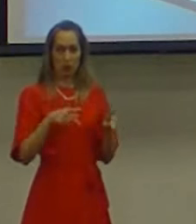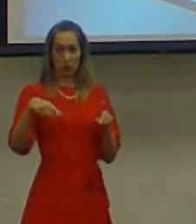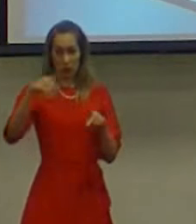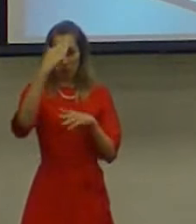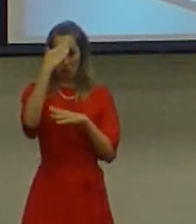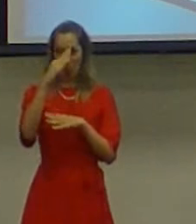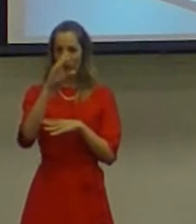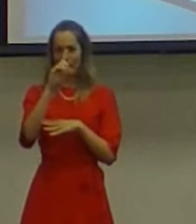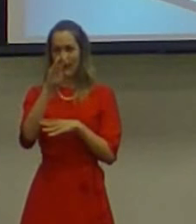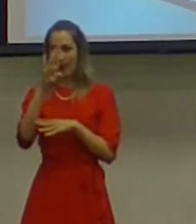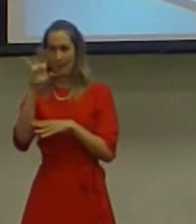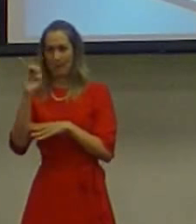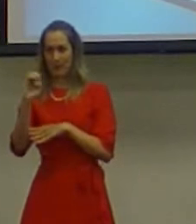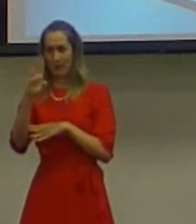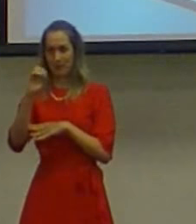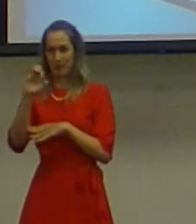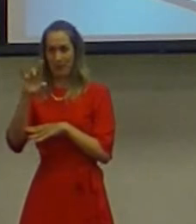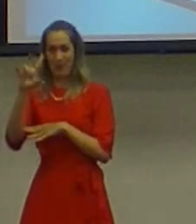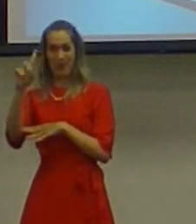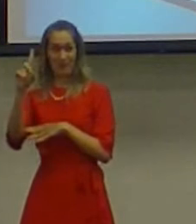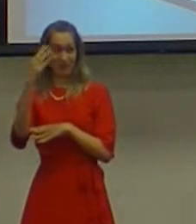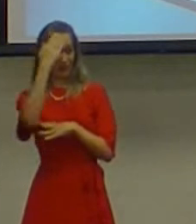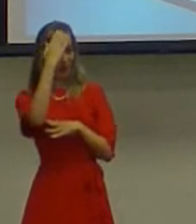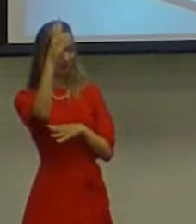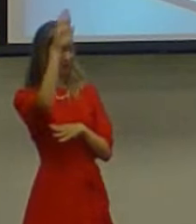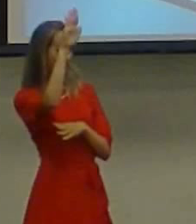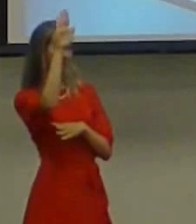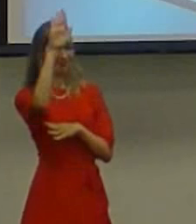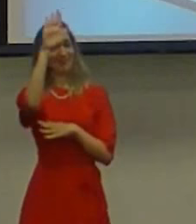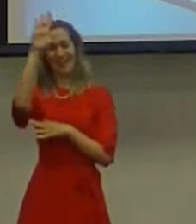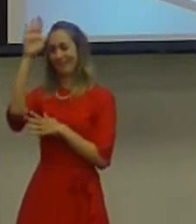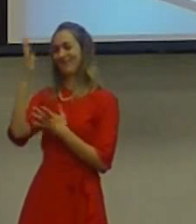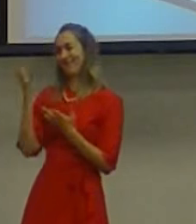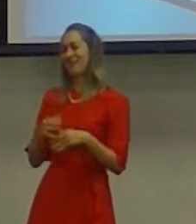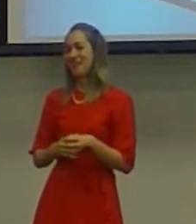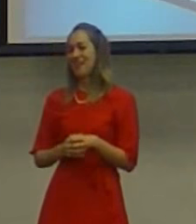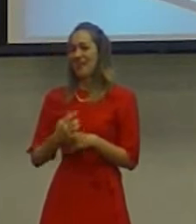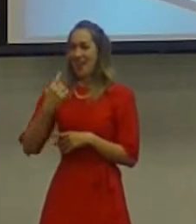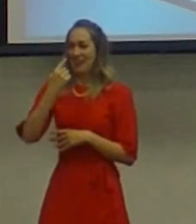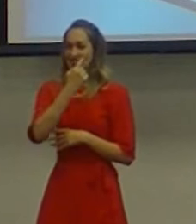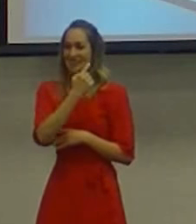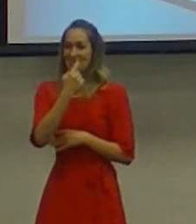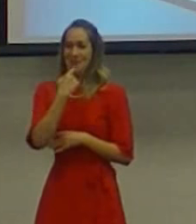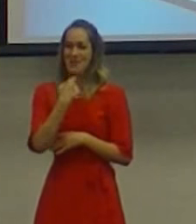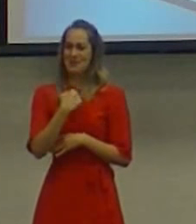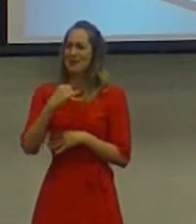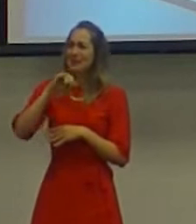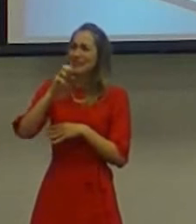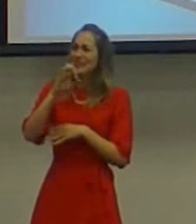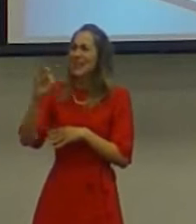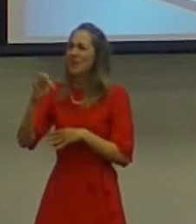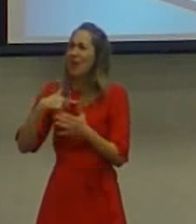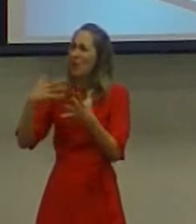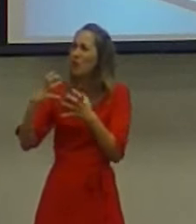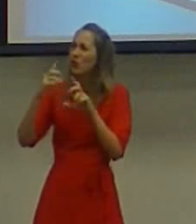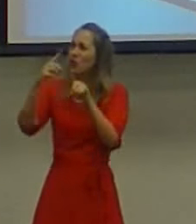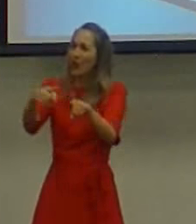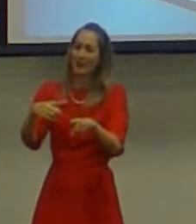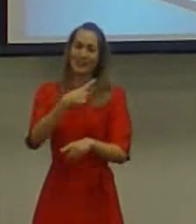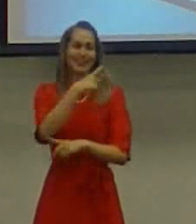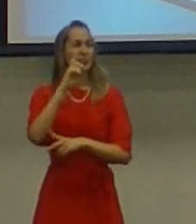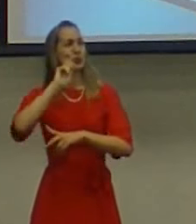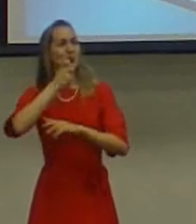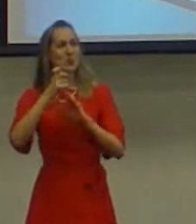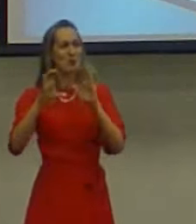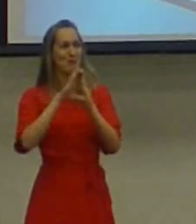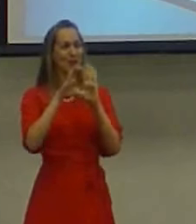right? How many of you guys know Debbie? Okay. She she told me, Jeff, I want to go, and so here's some cool pictures of her, and